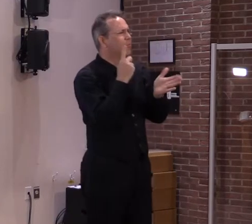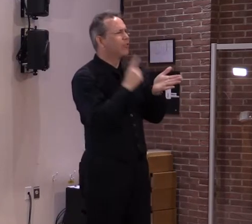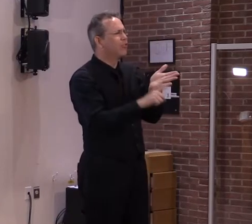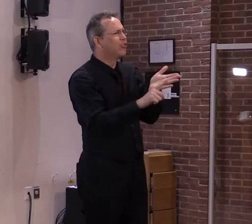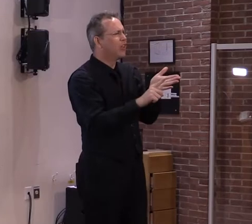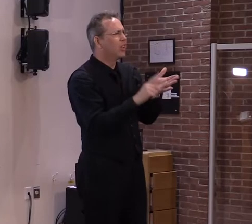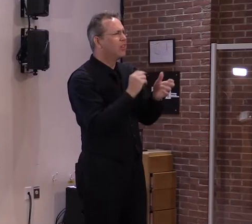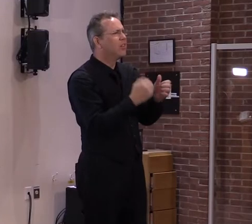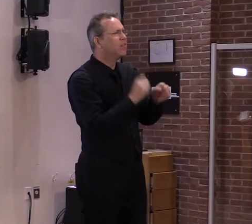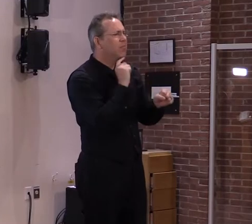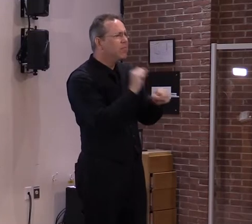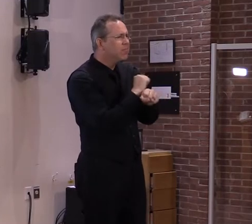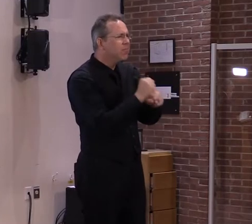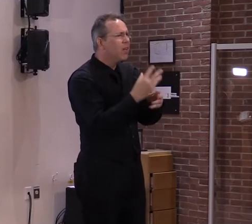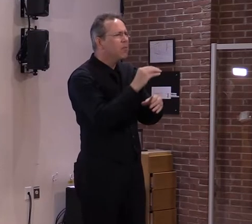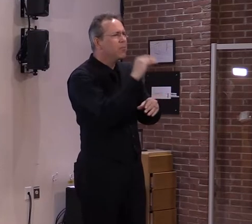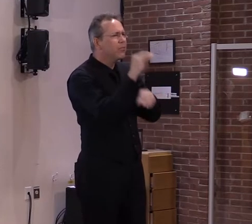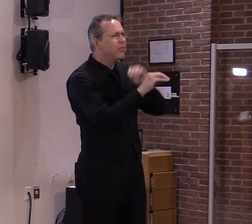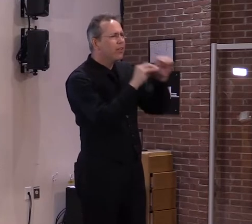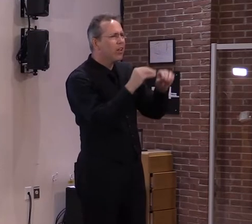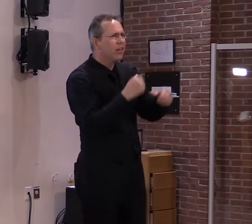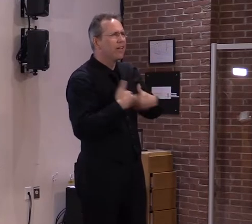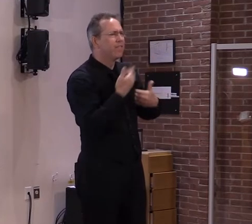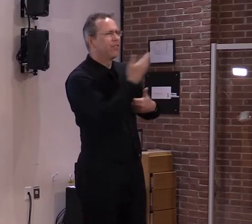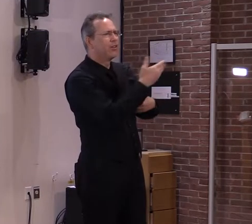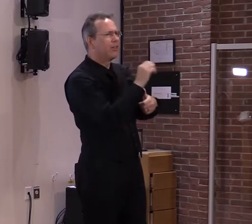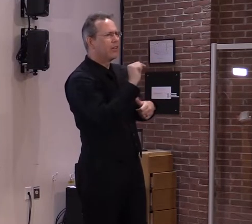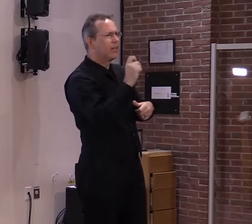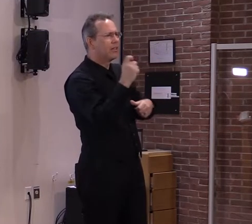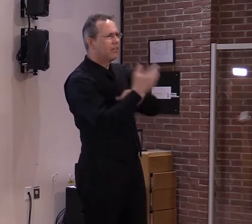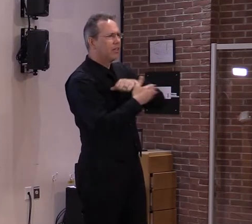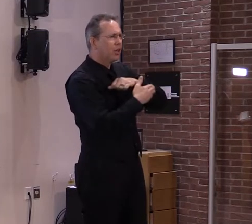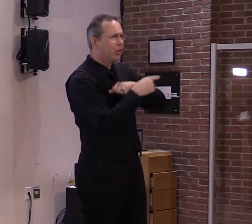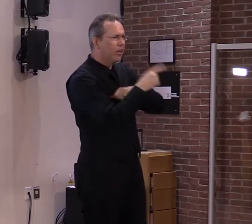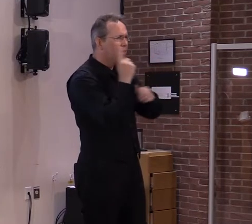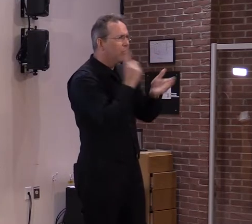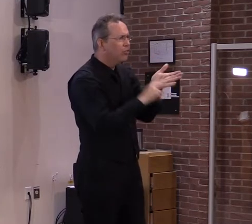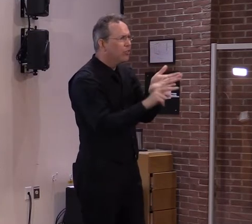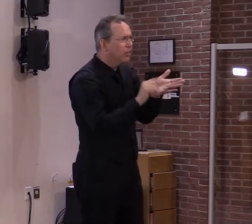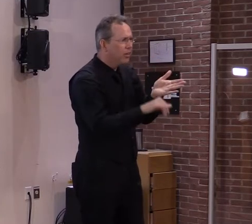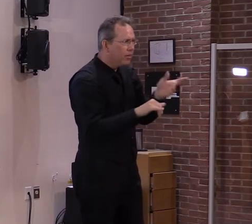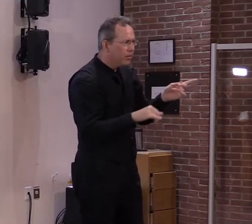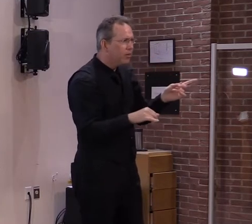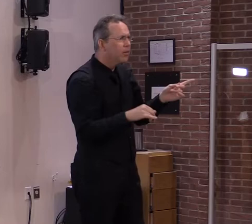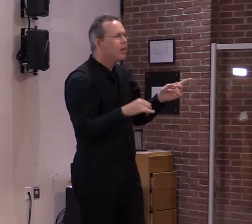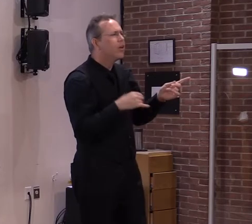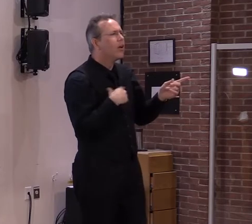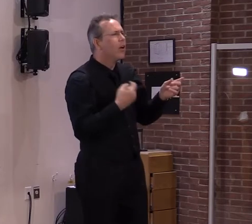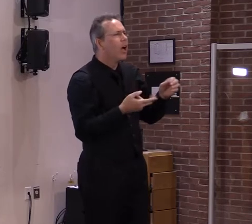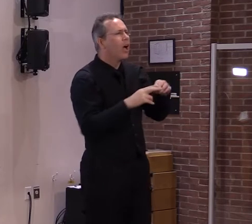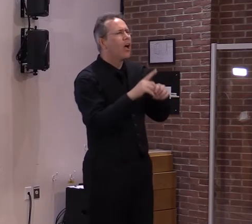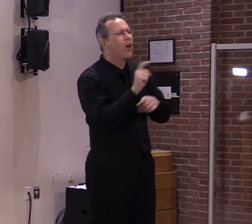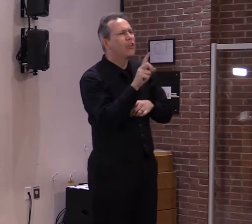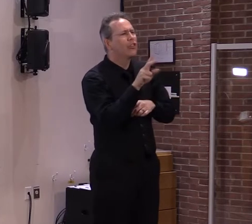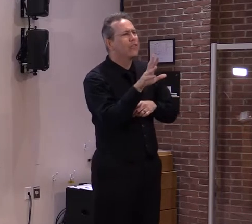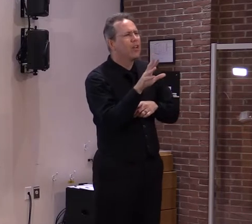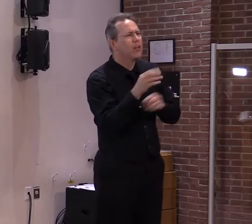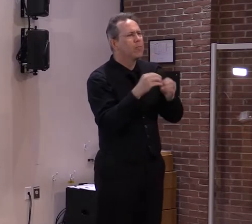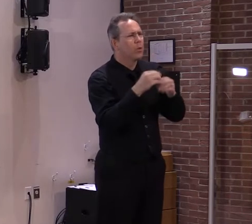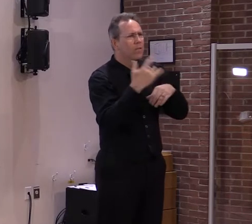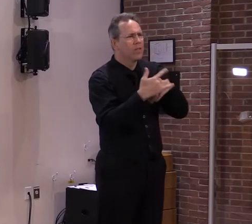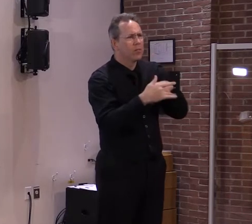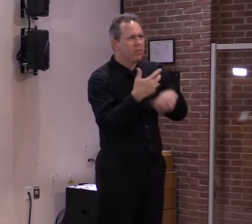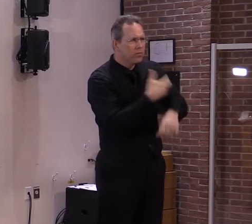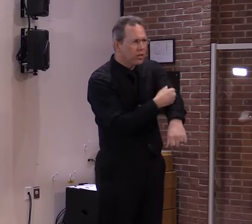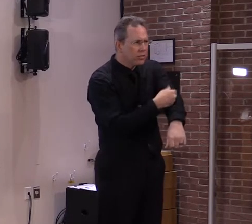just look to make sure. So we've increased a total of 135, and we'll continue to monitor that as we move forward.